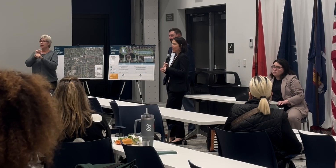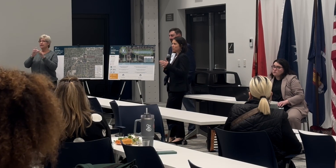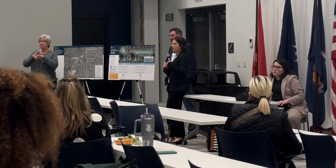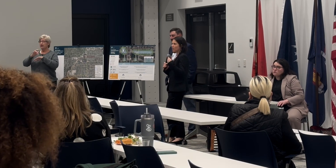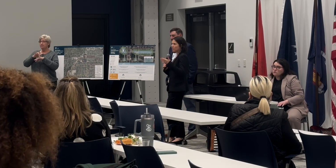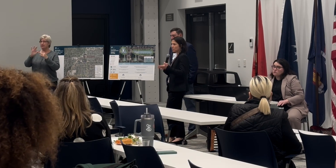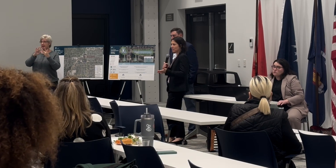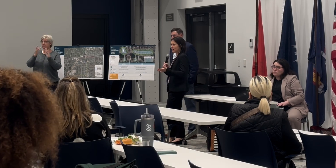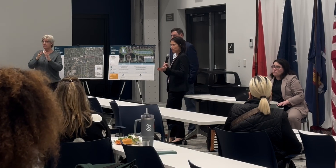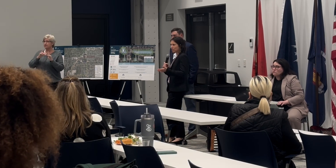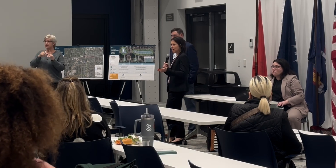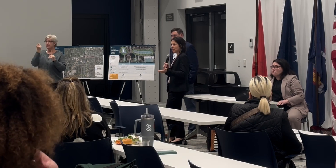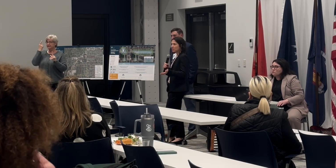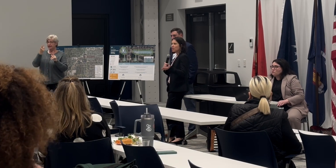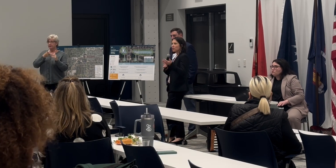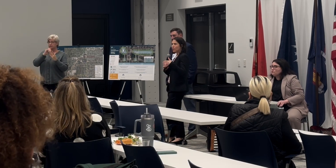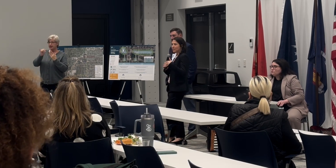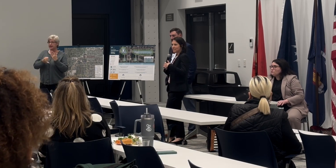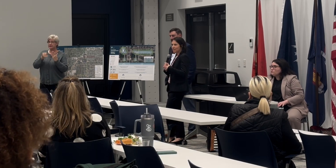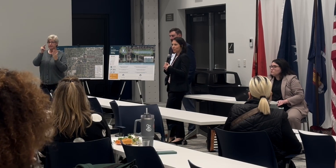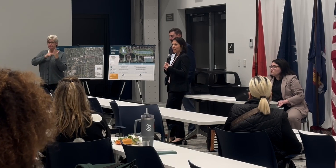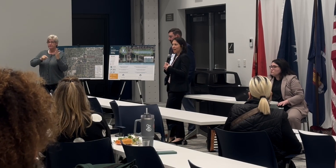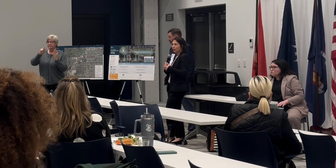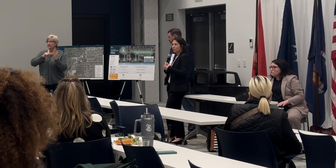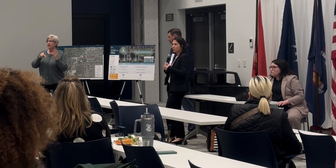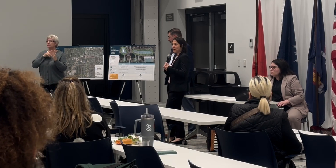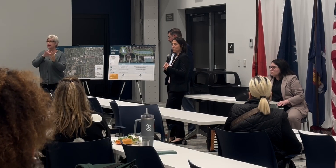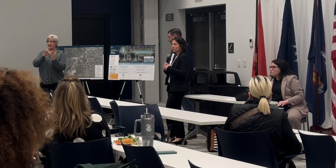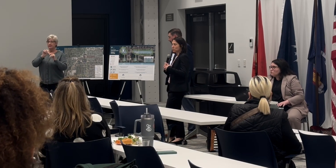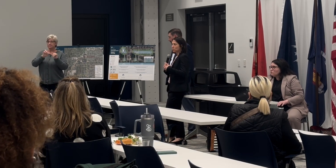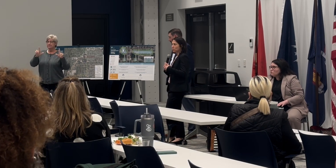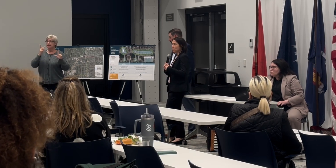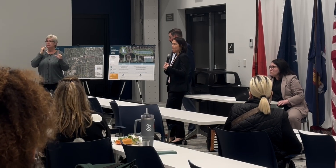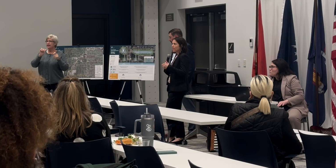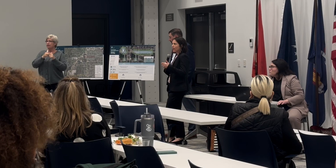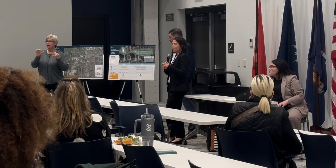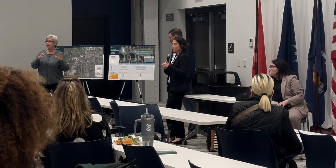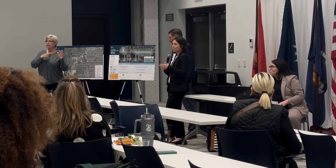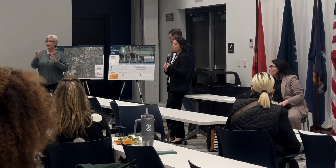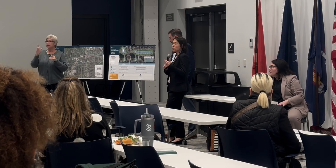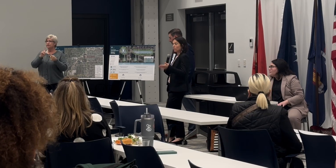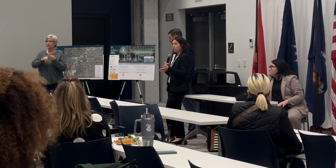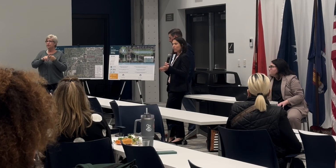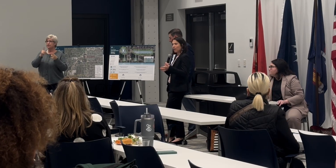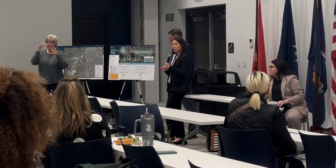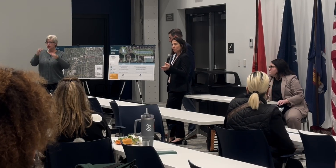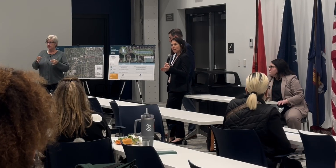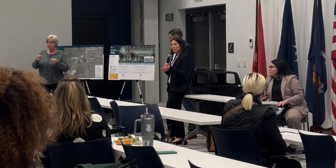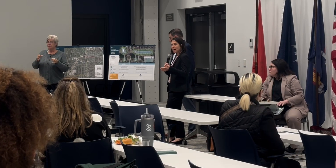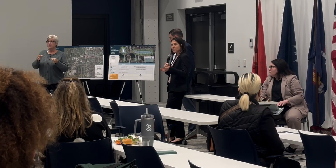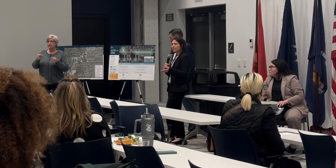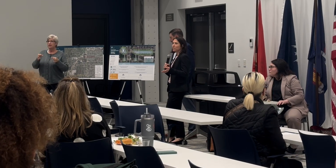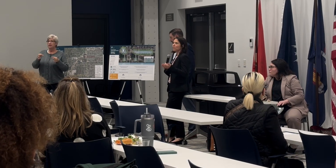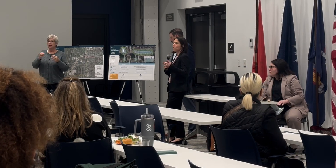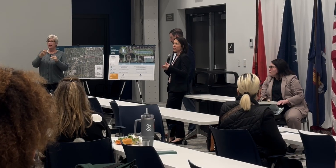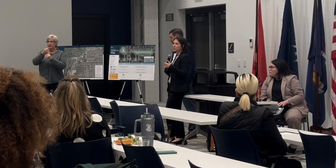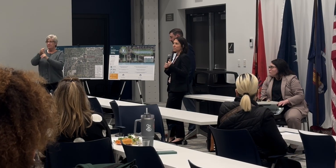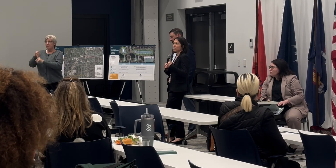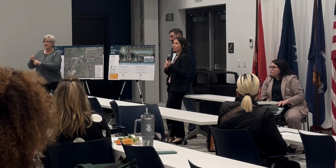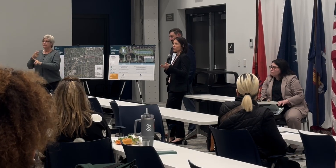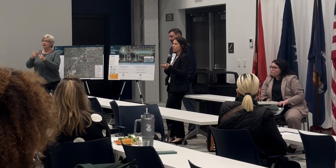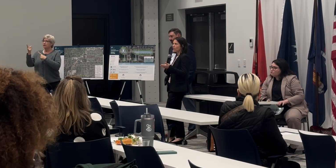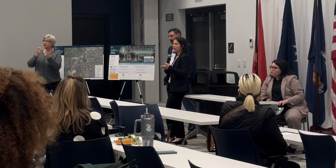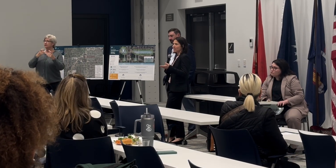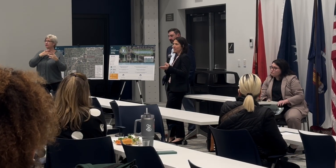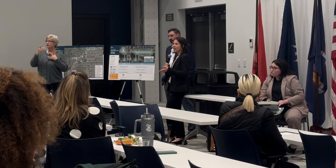you can actually now understand the project. Go ahead and take a look at how we plan to determine whether or not there will be impacts. And if you have questions